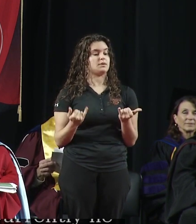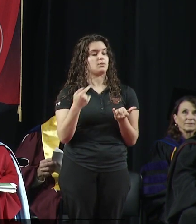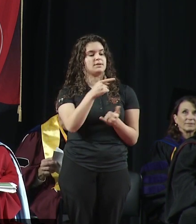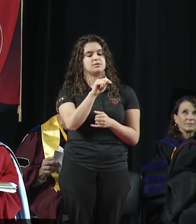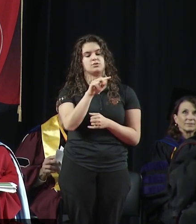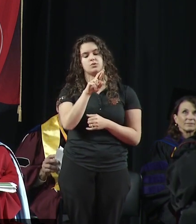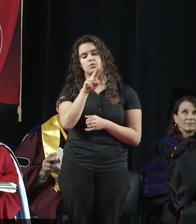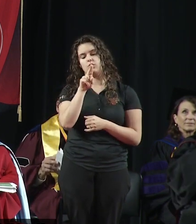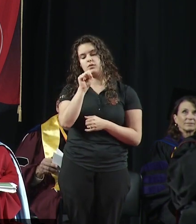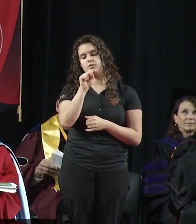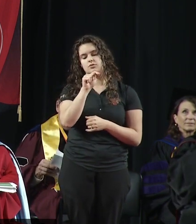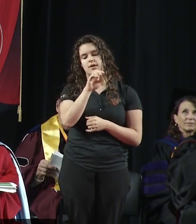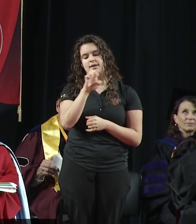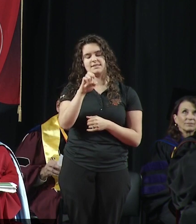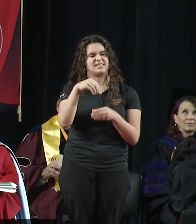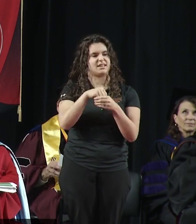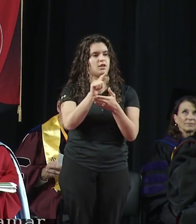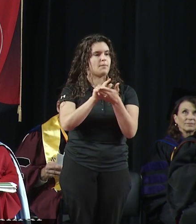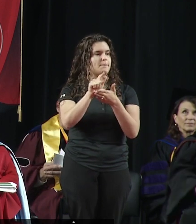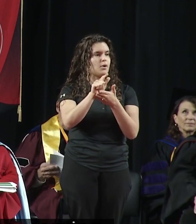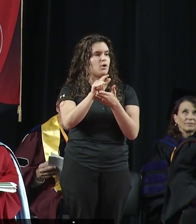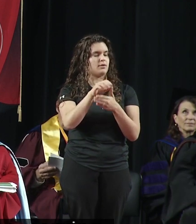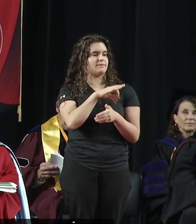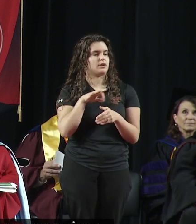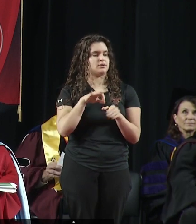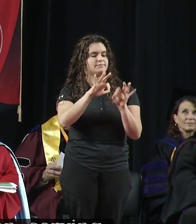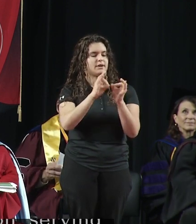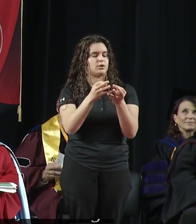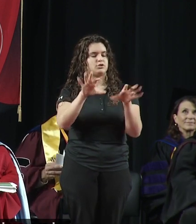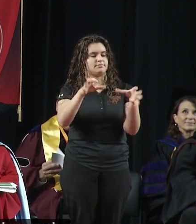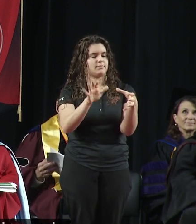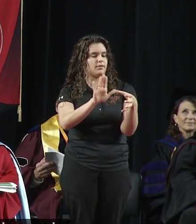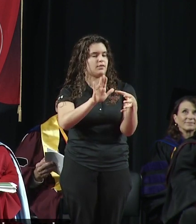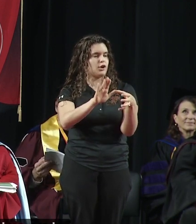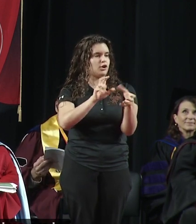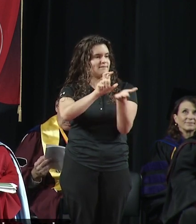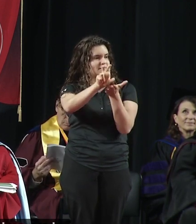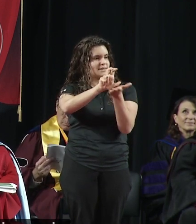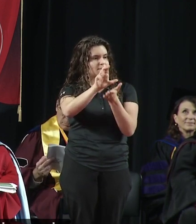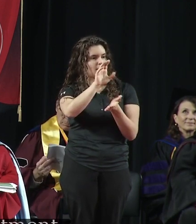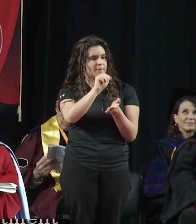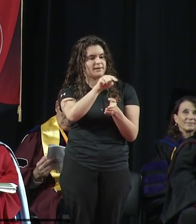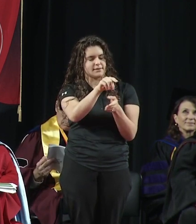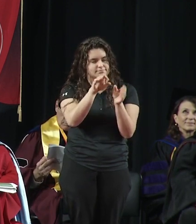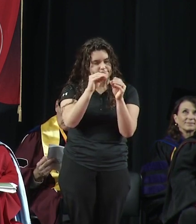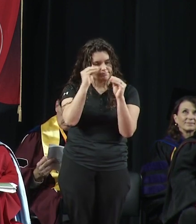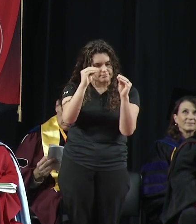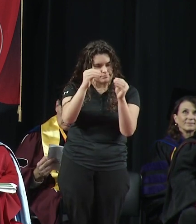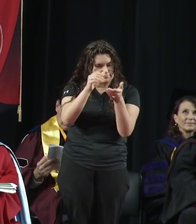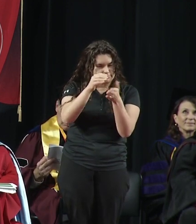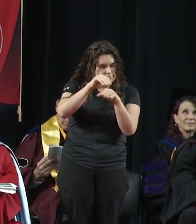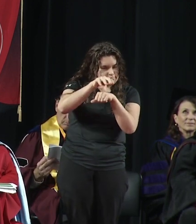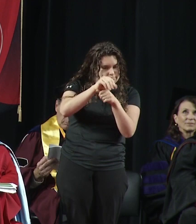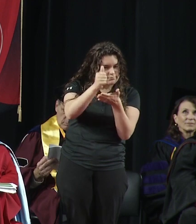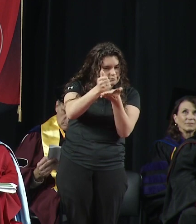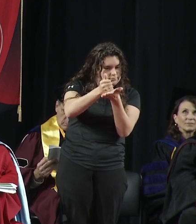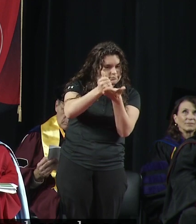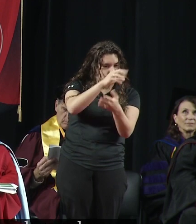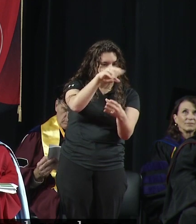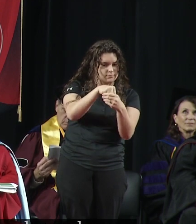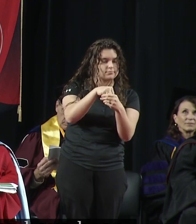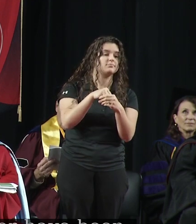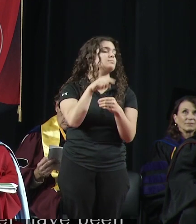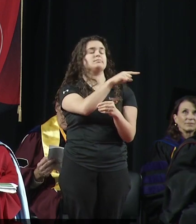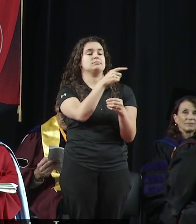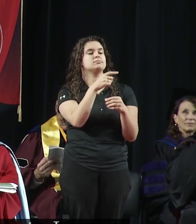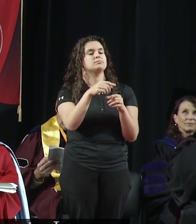University Foundation and chair of its investment committee. Don and Diane Shaver have been active financial donors